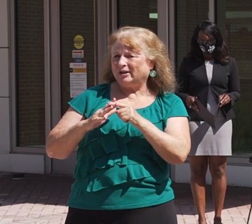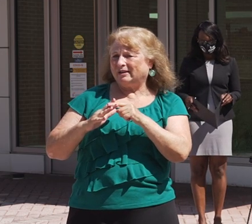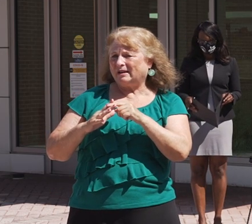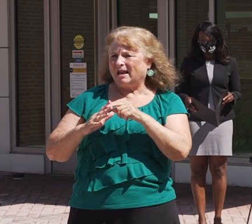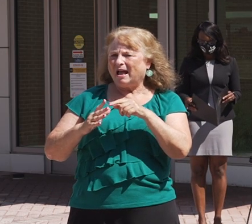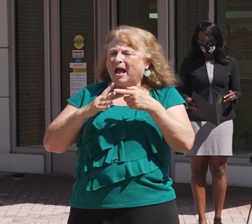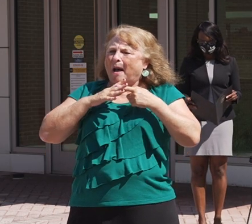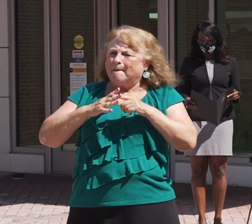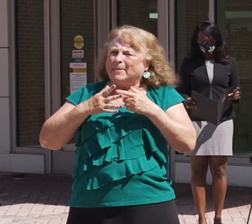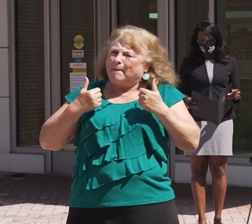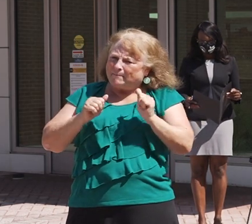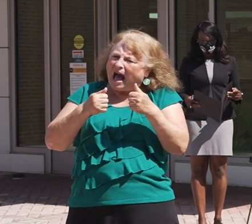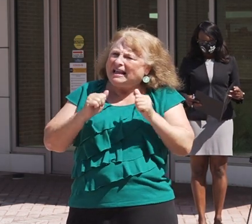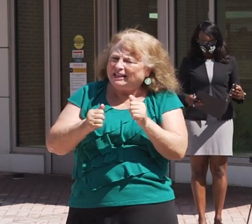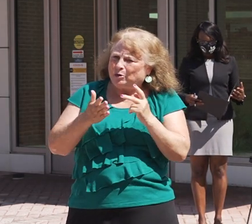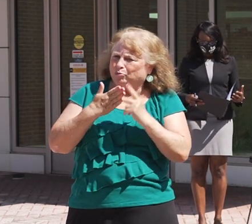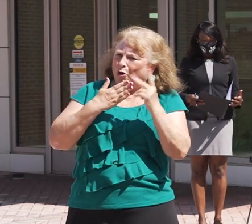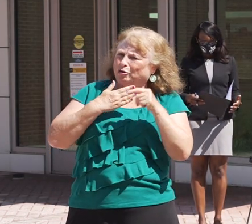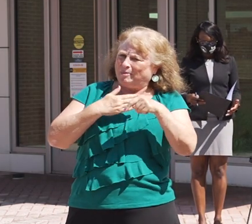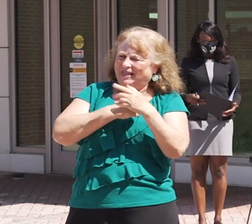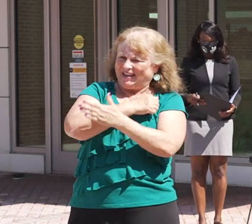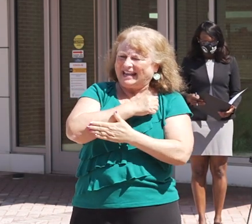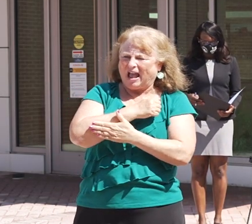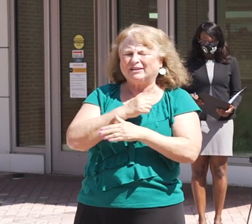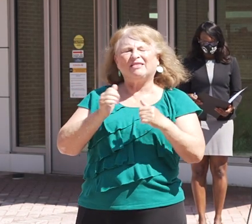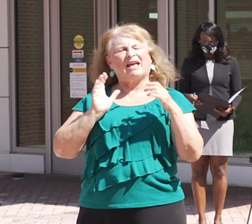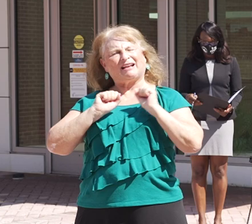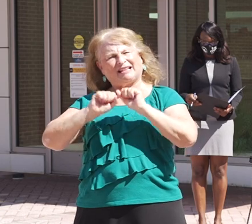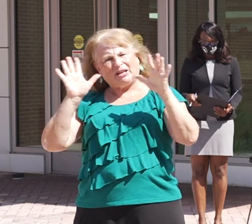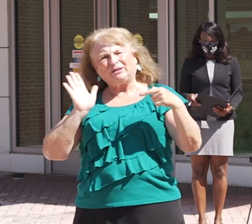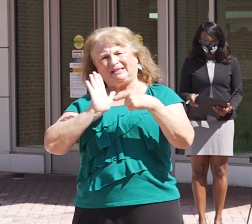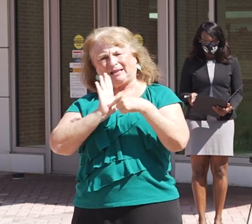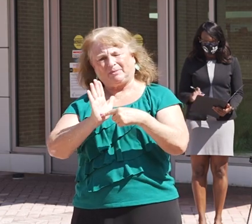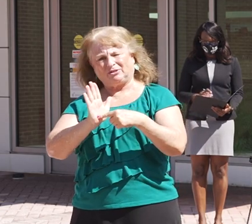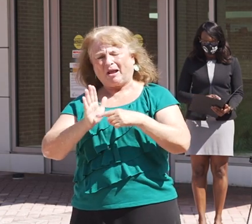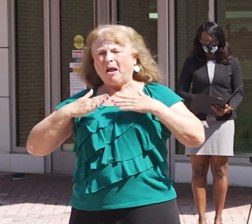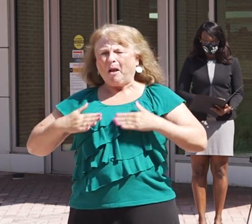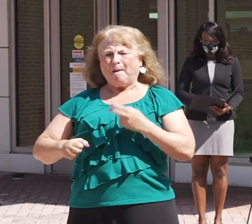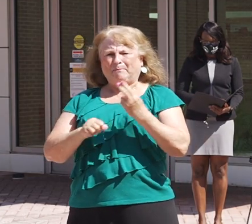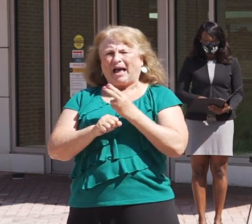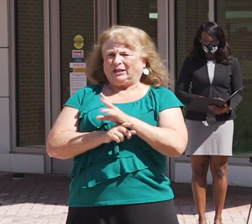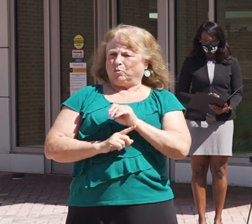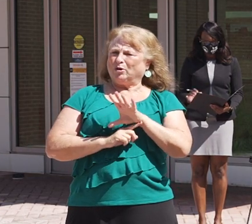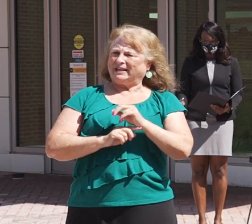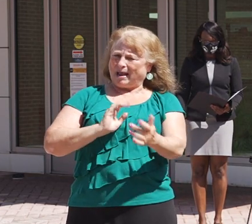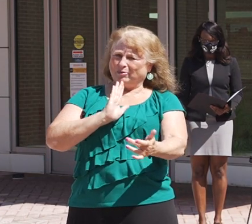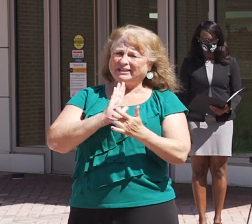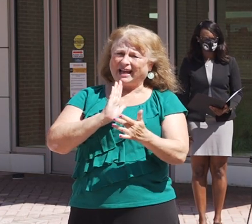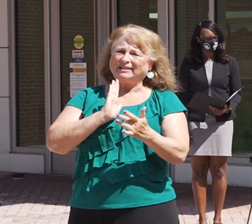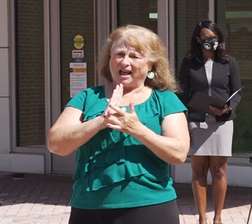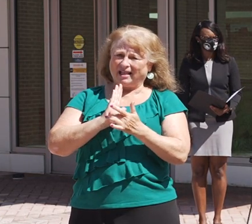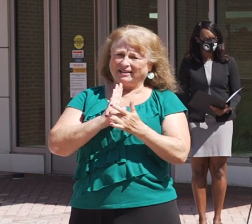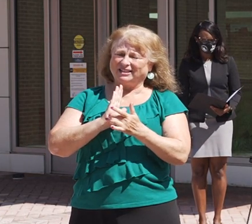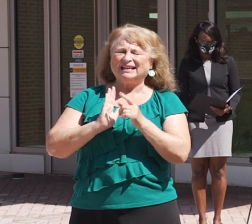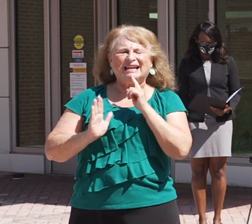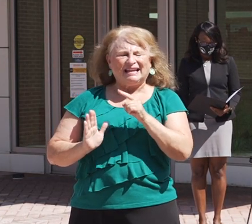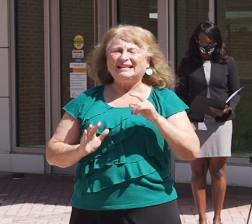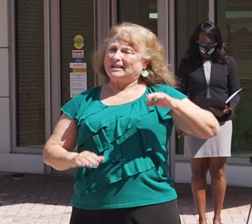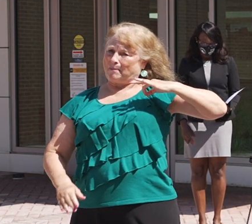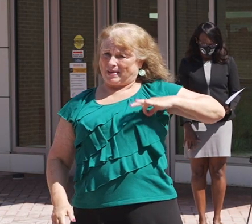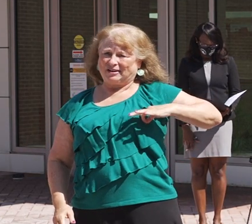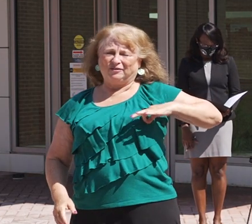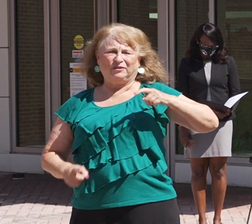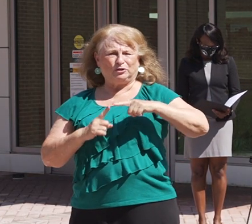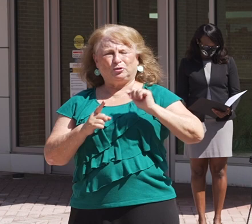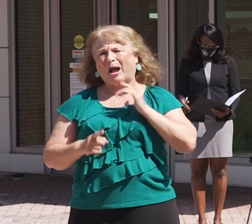pilot program in the county which clearly demonstrated that body-worn camera technology is a benefit